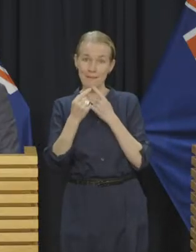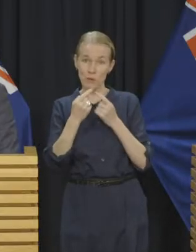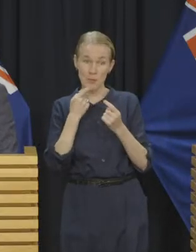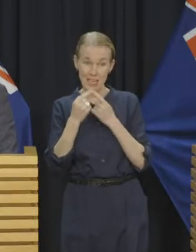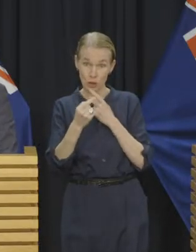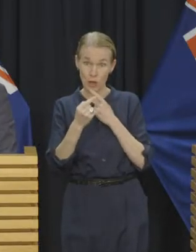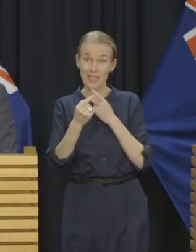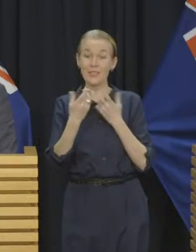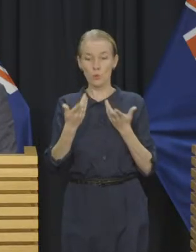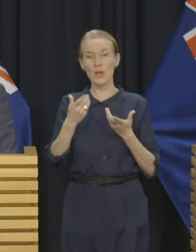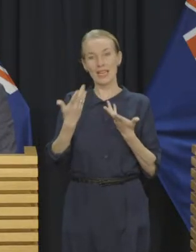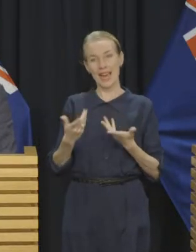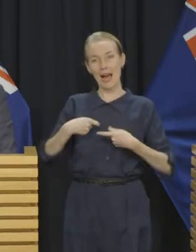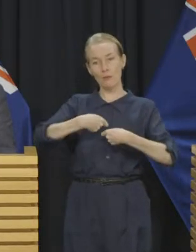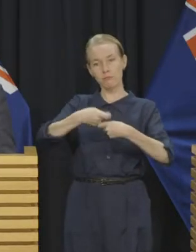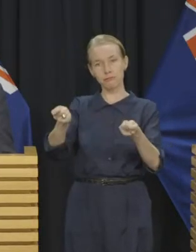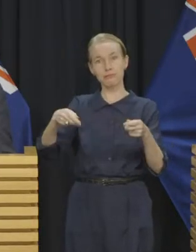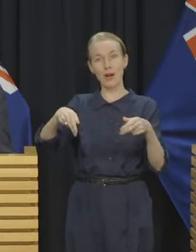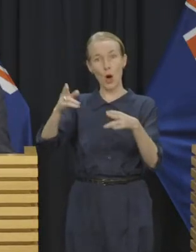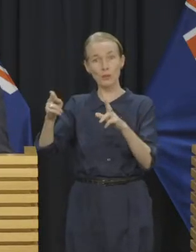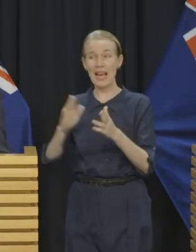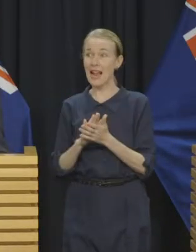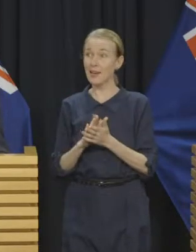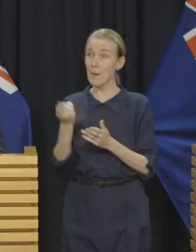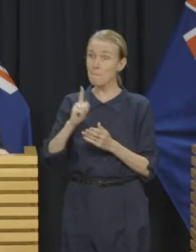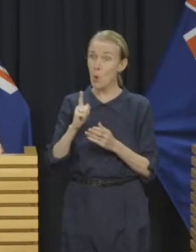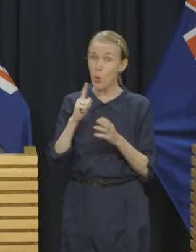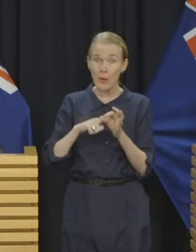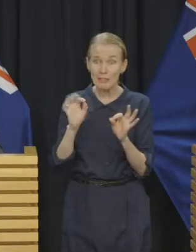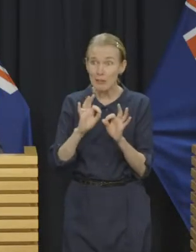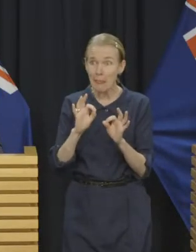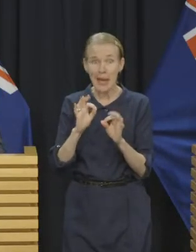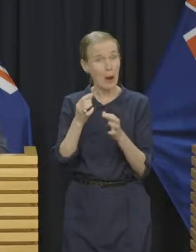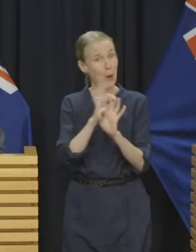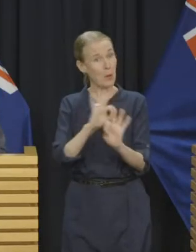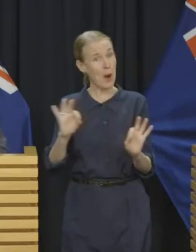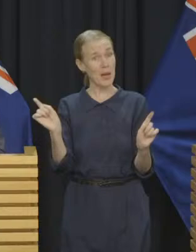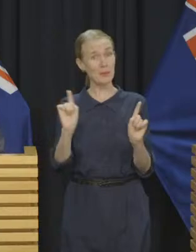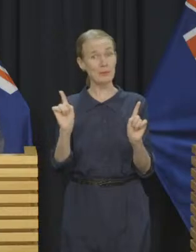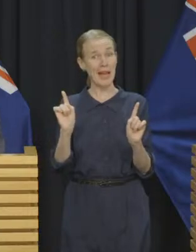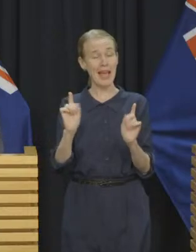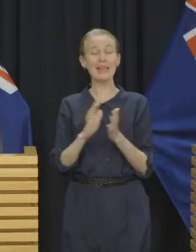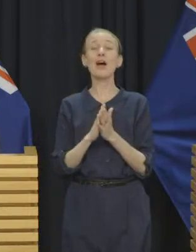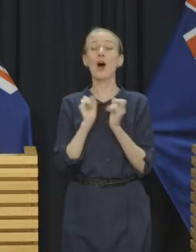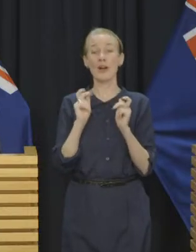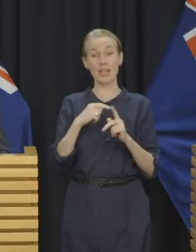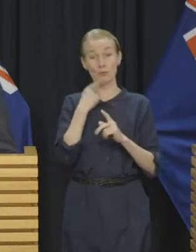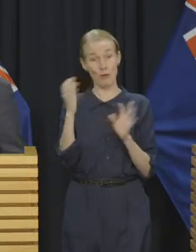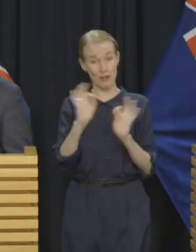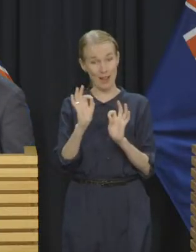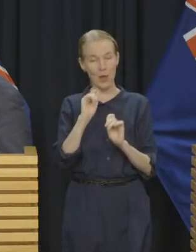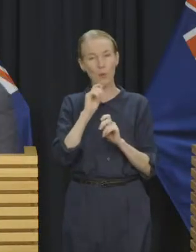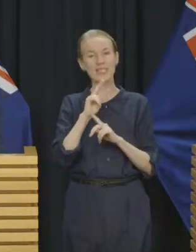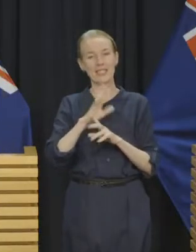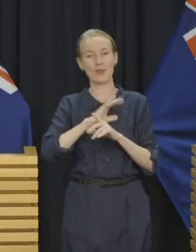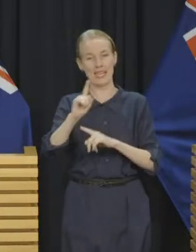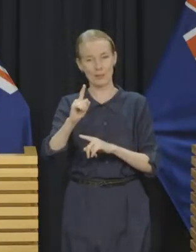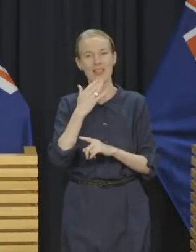other questions? Very quiet day. Thanks, everybody. We'll see you. We're not here tomorrow, so we'll see you next week. Thanks.